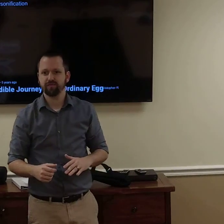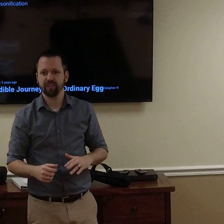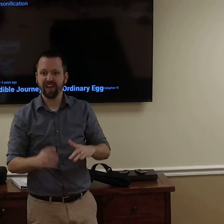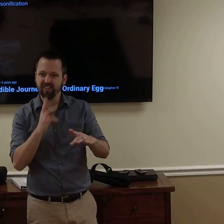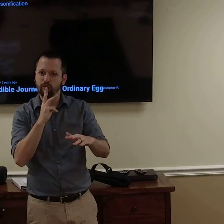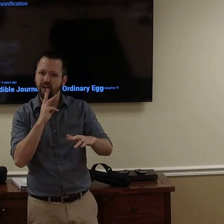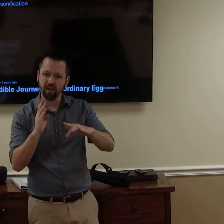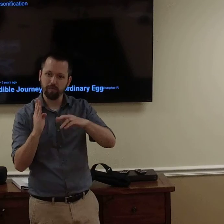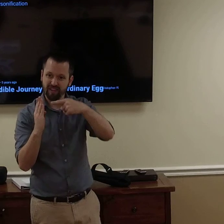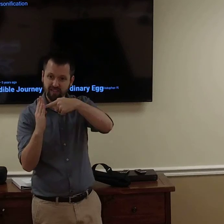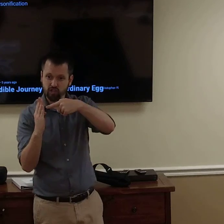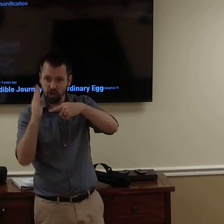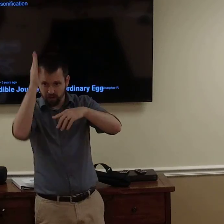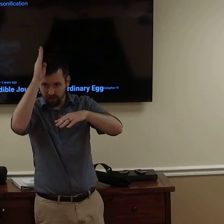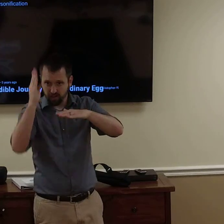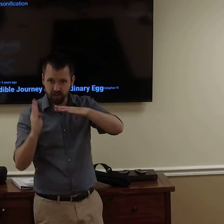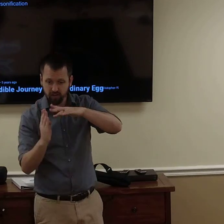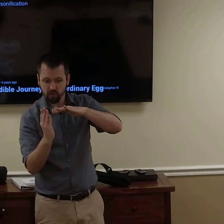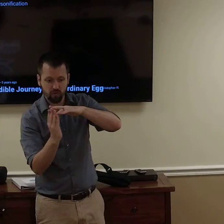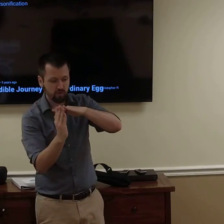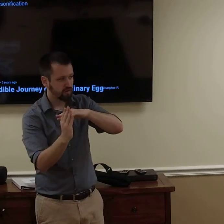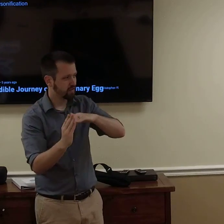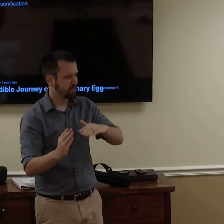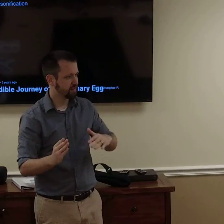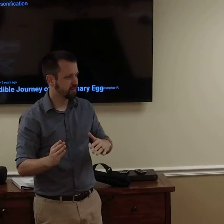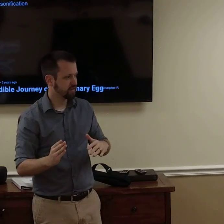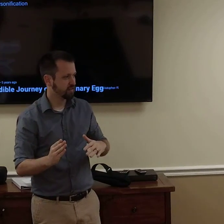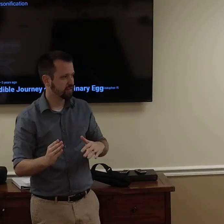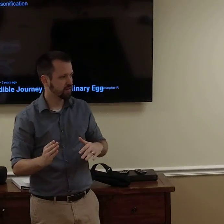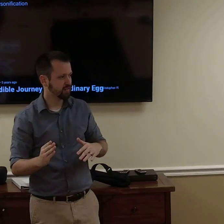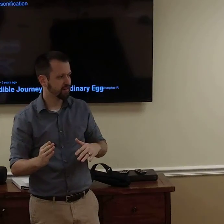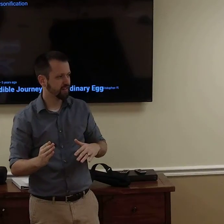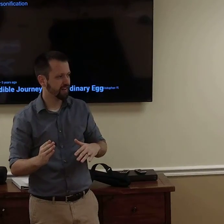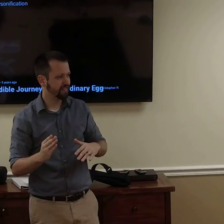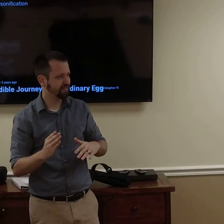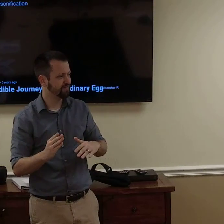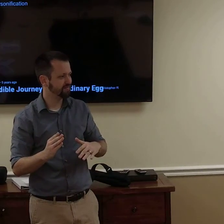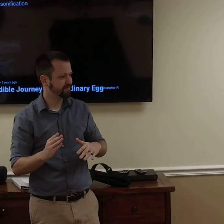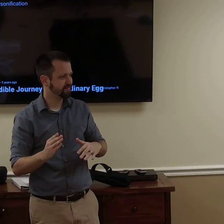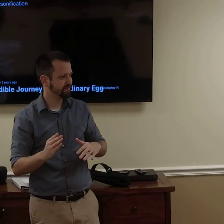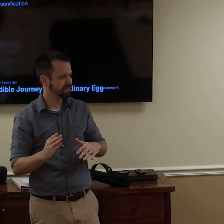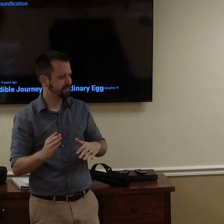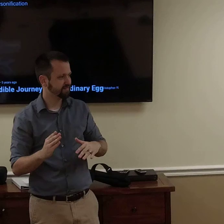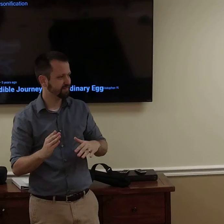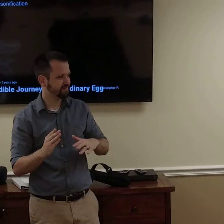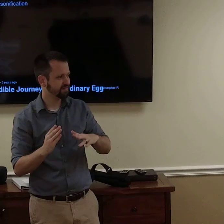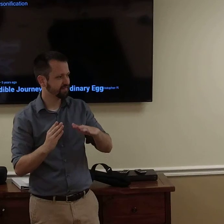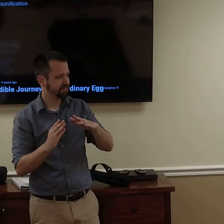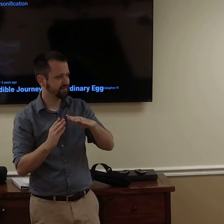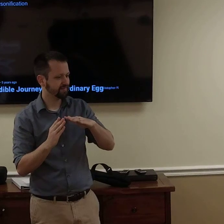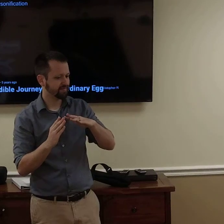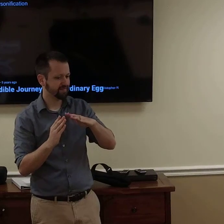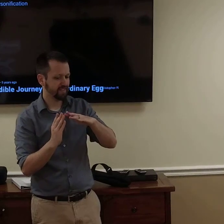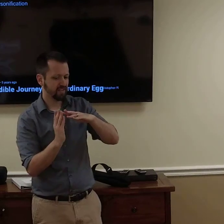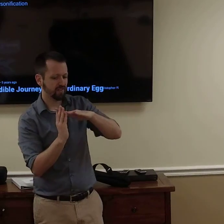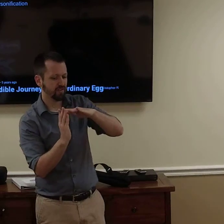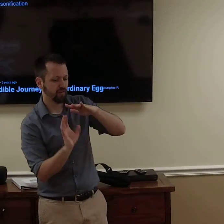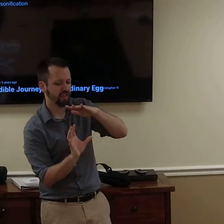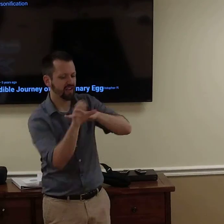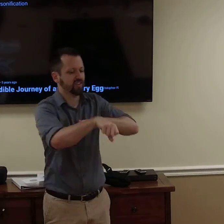Yeah, that's the water, but that's the shark. Wait. How to fin a shark? A fin a person. Then it just